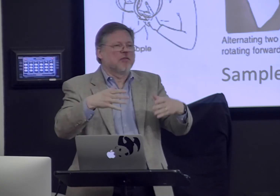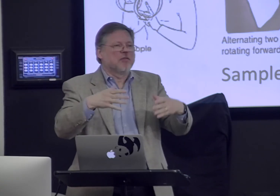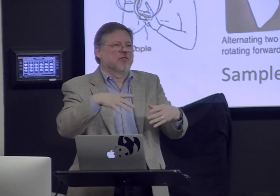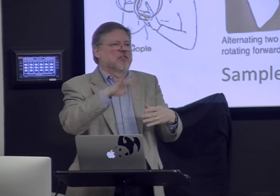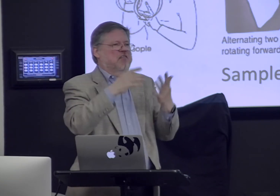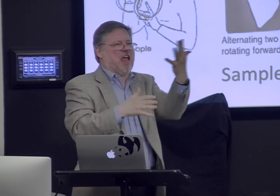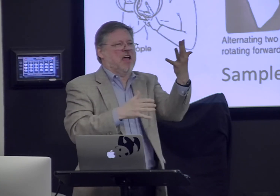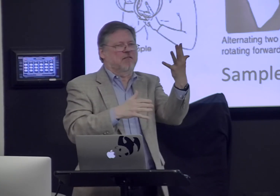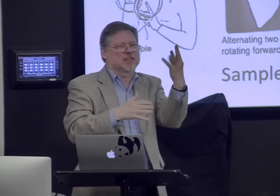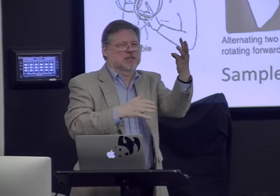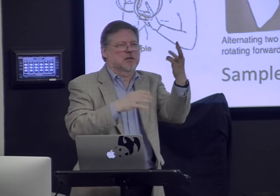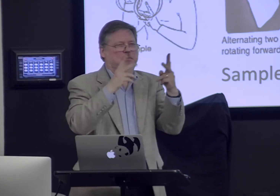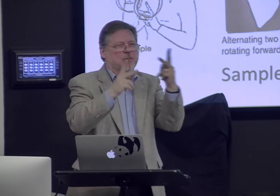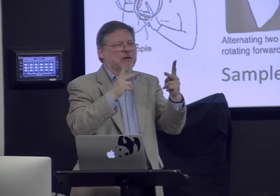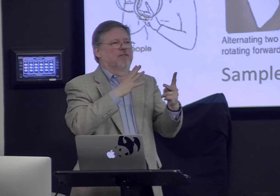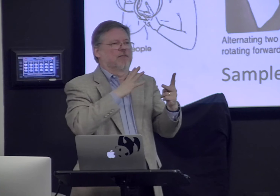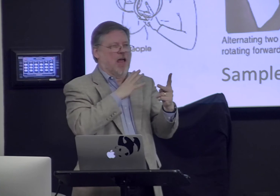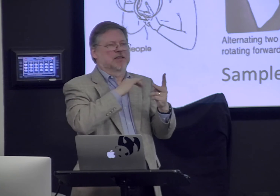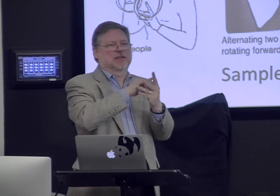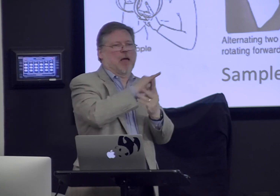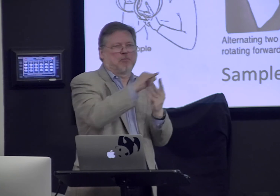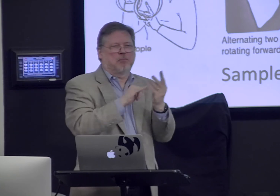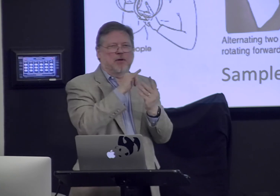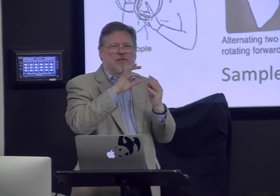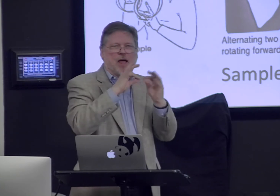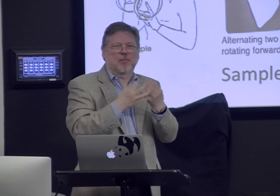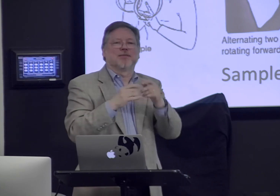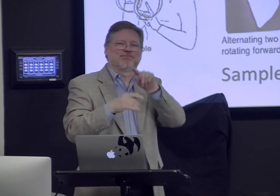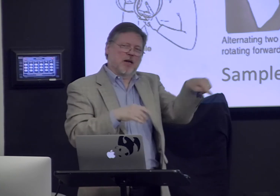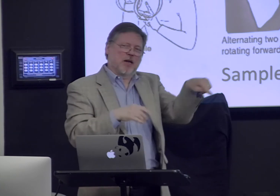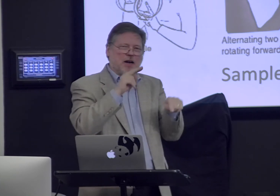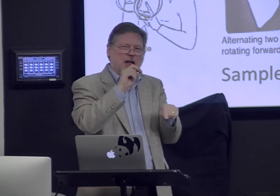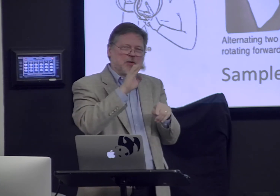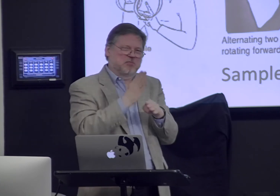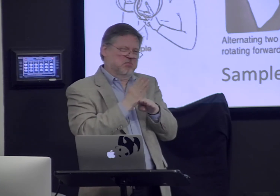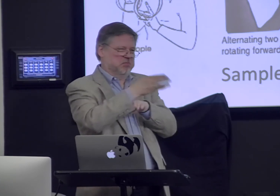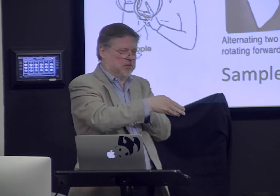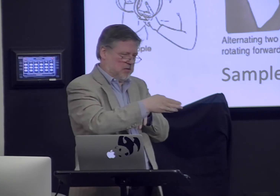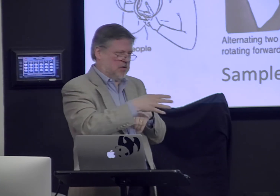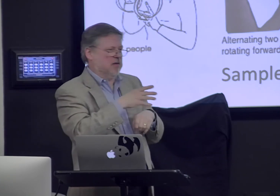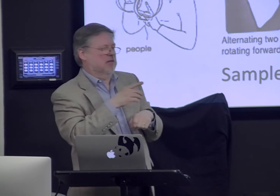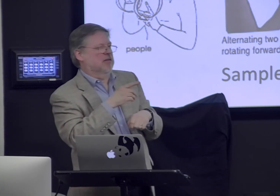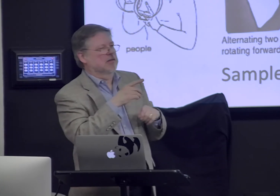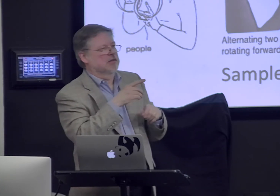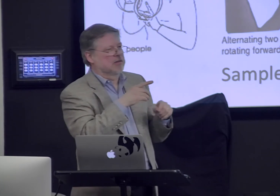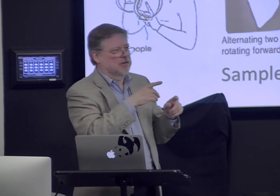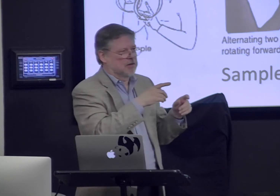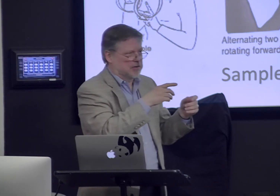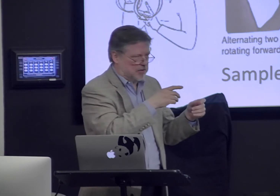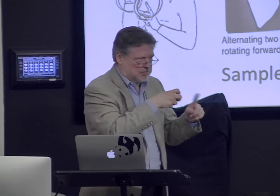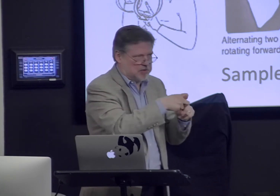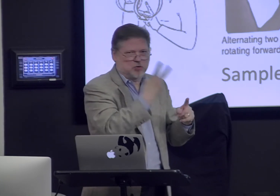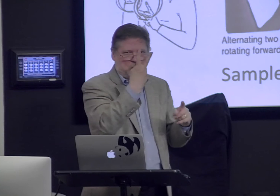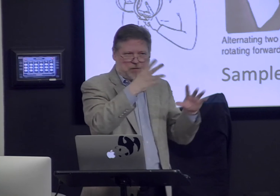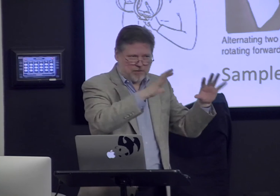with people from Nebraska and found about 5 to 6 people per